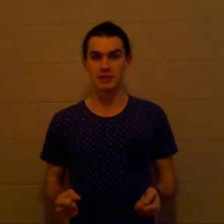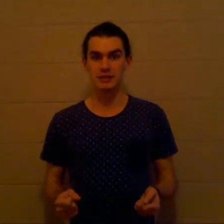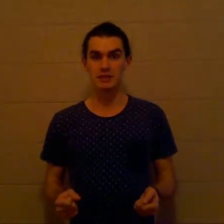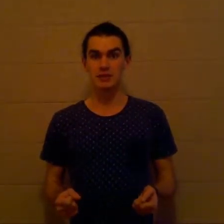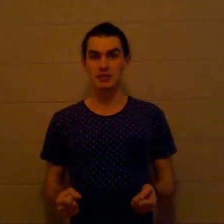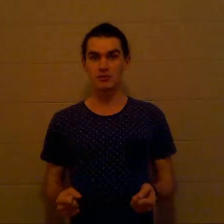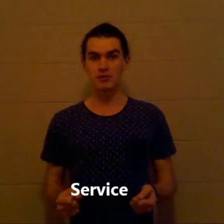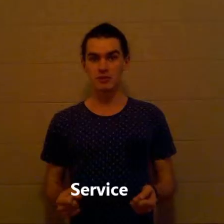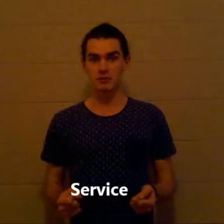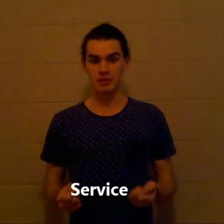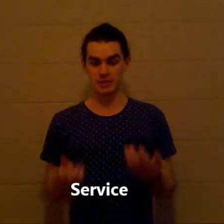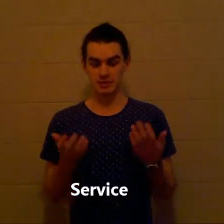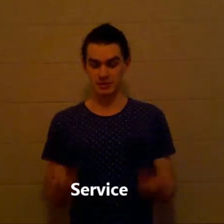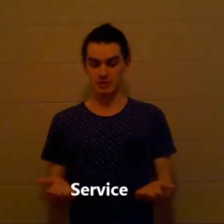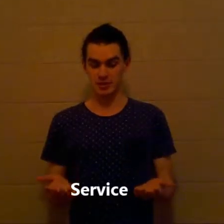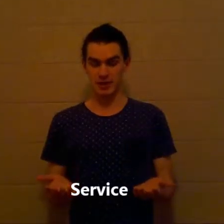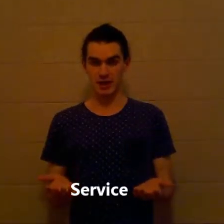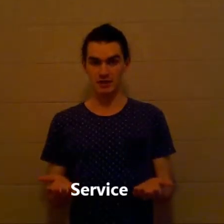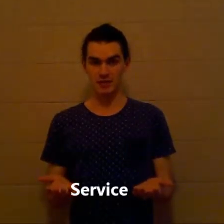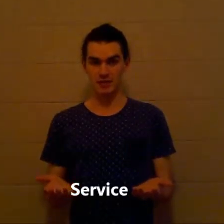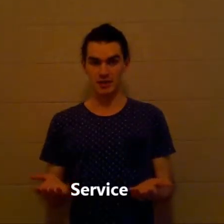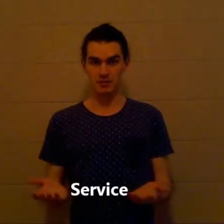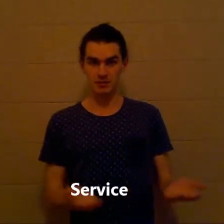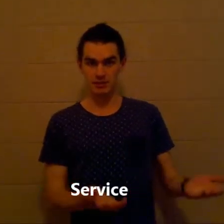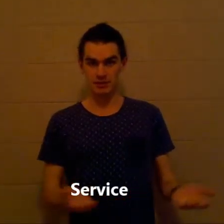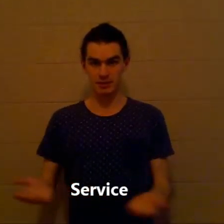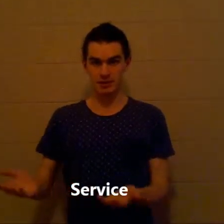is service, which is hands facing up.